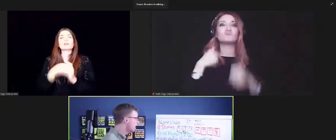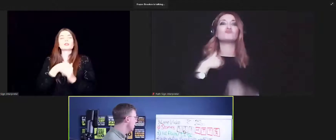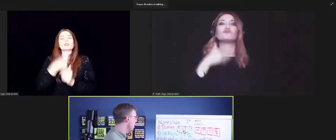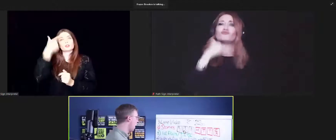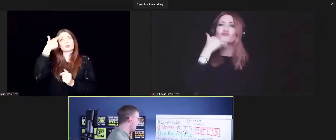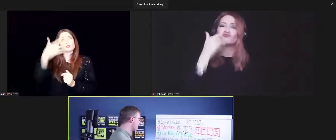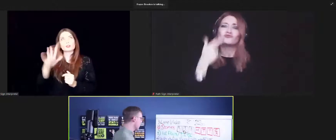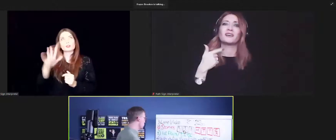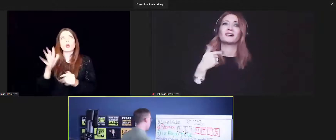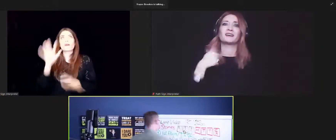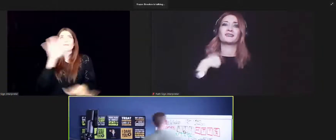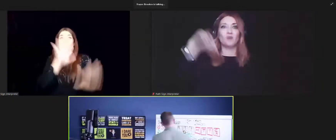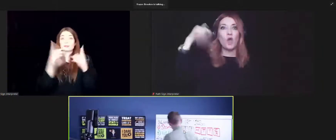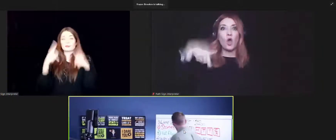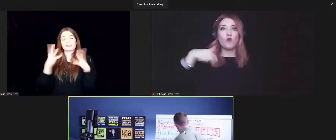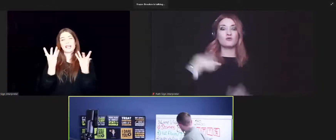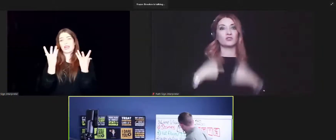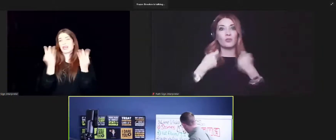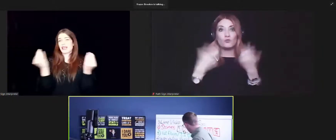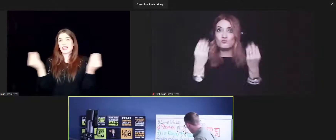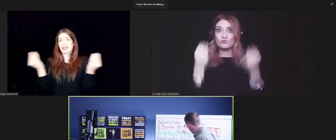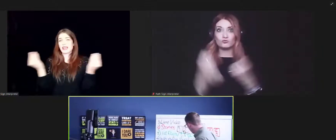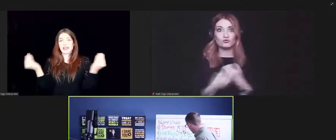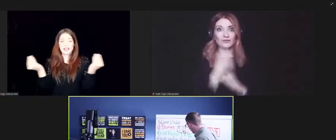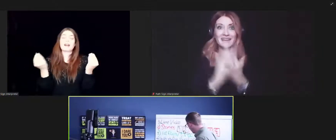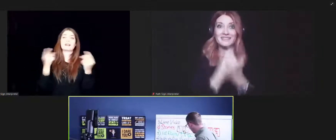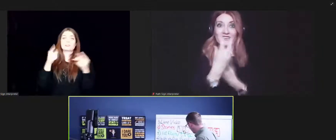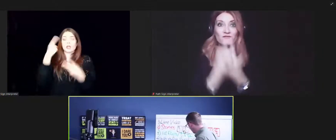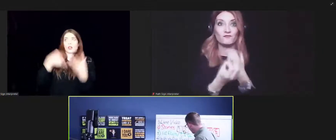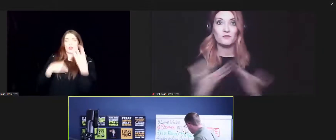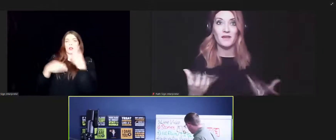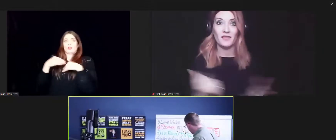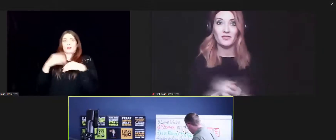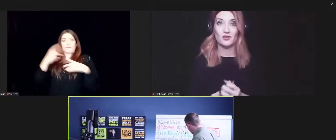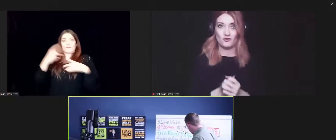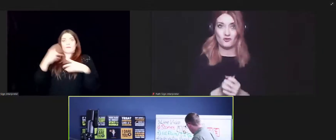plan. So the first type